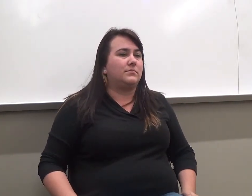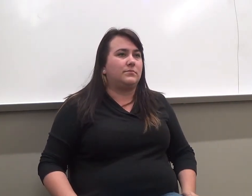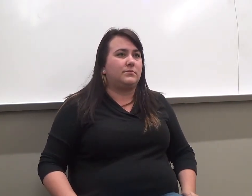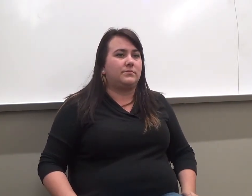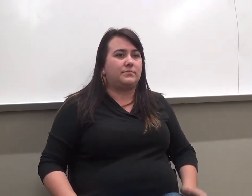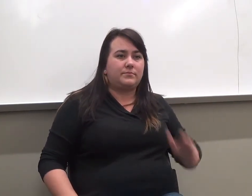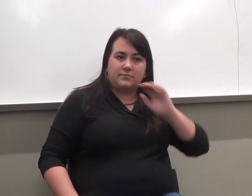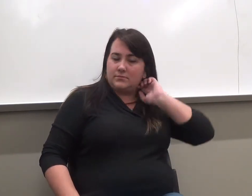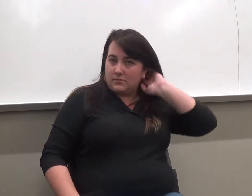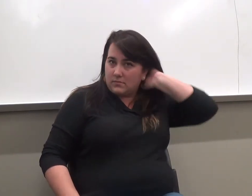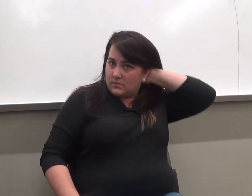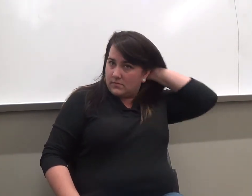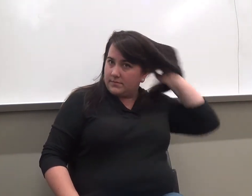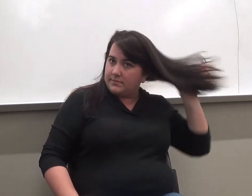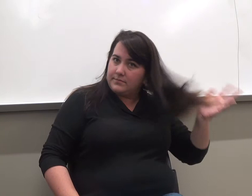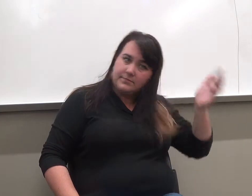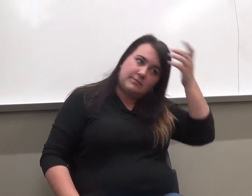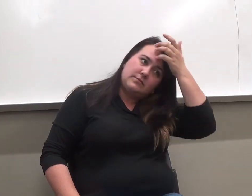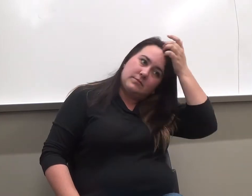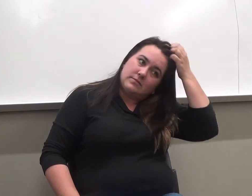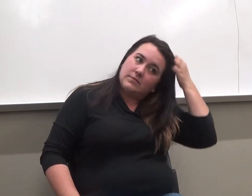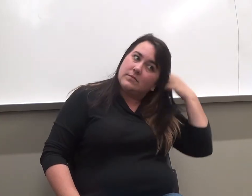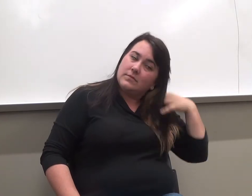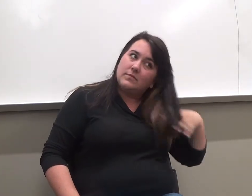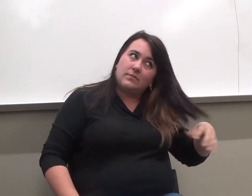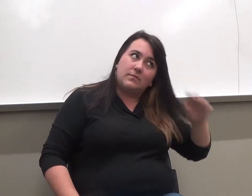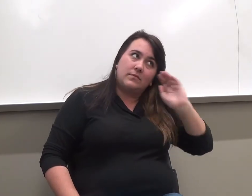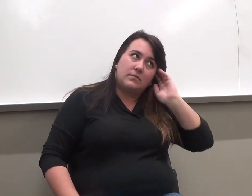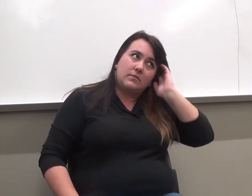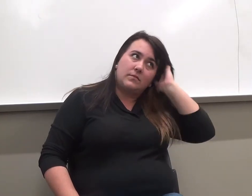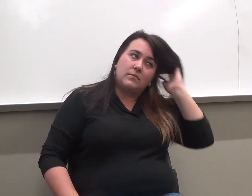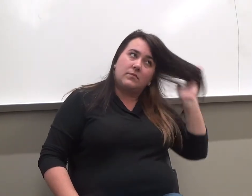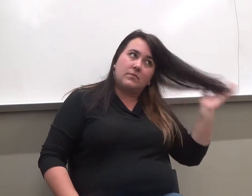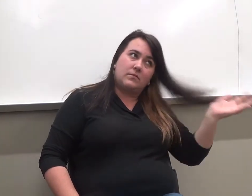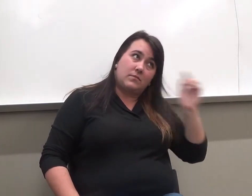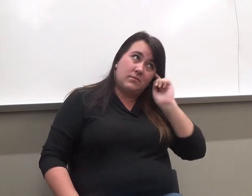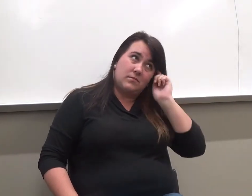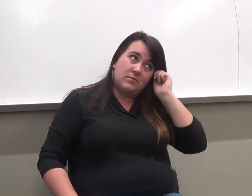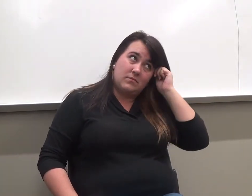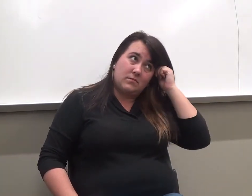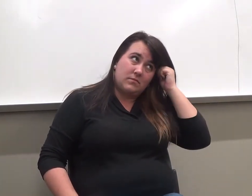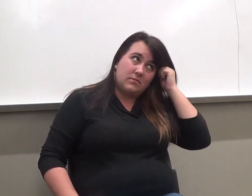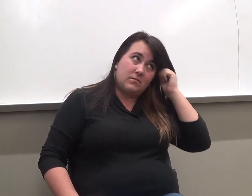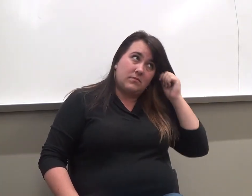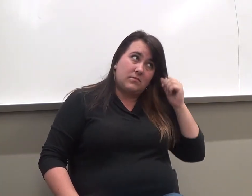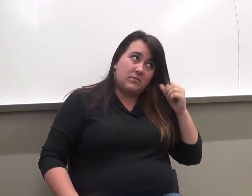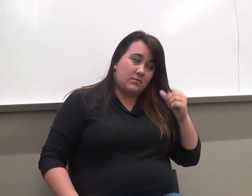Okay. Now, what? Somebody had a question. Who was just asking you a question?